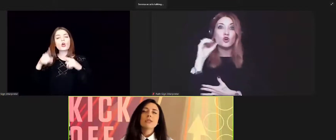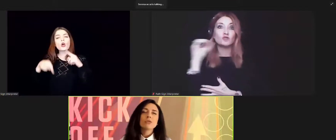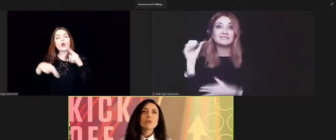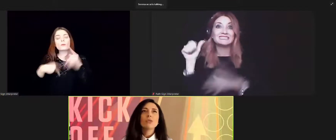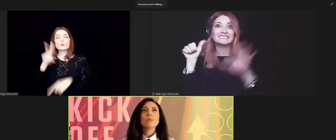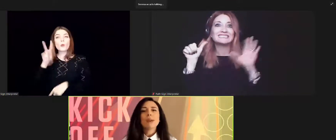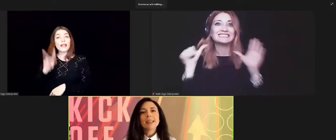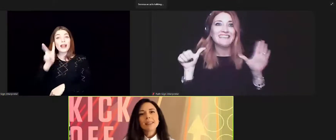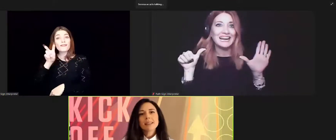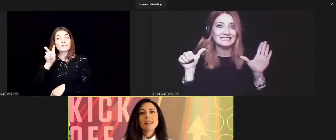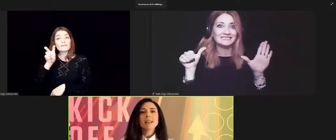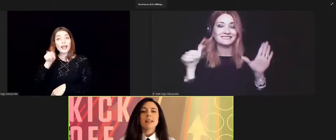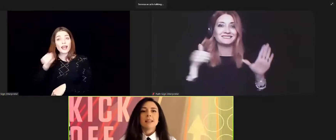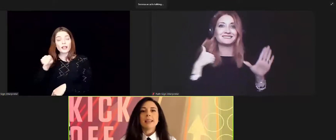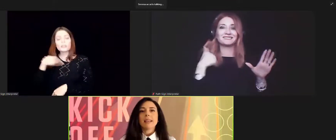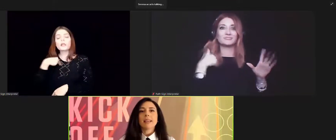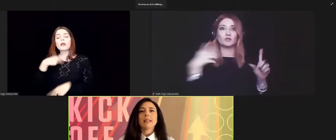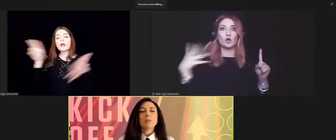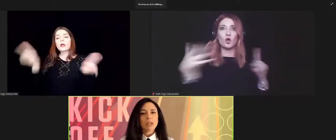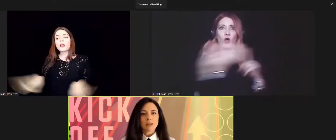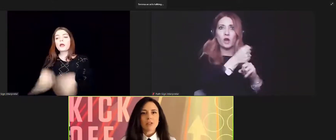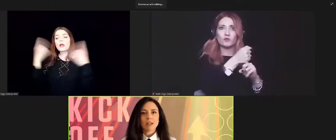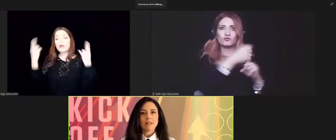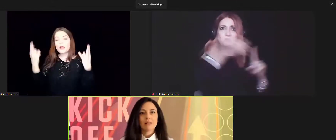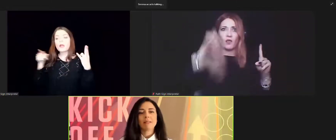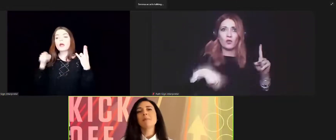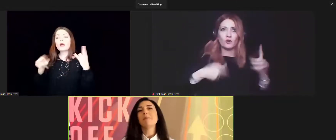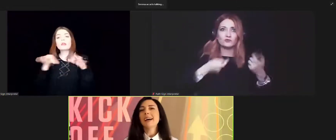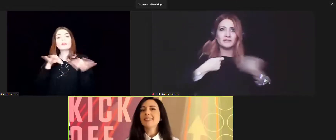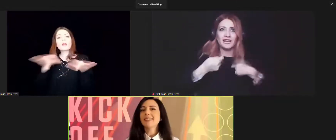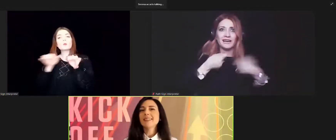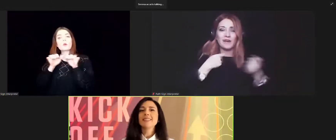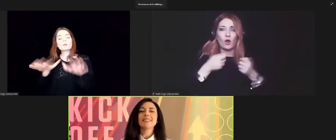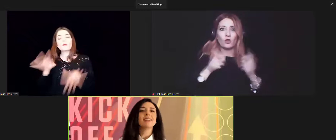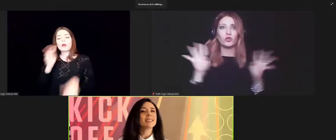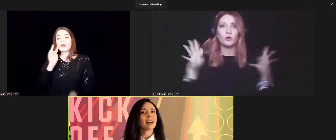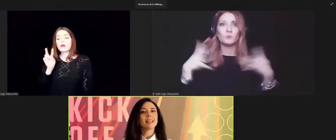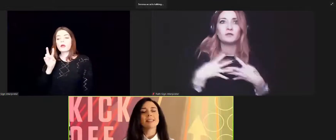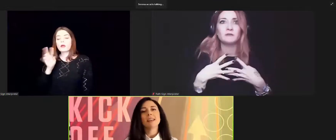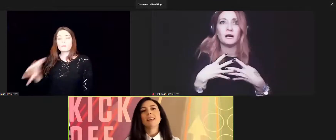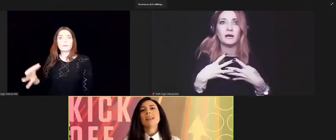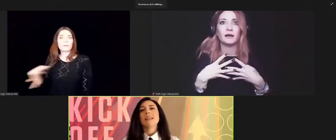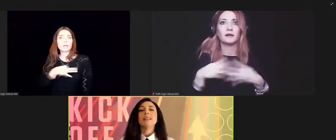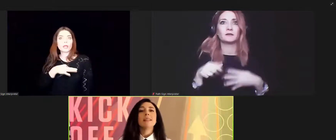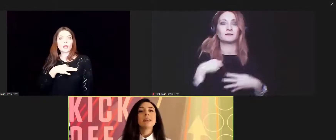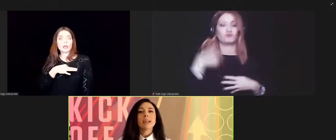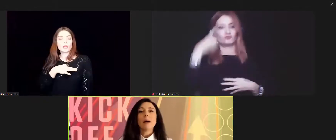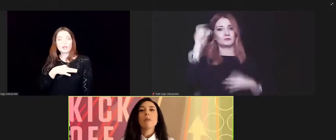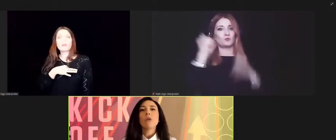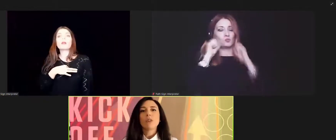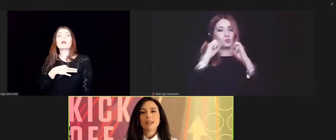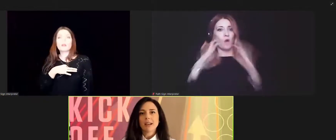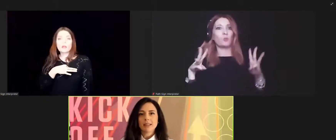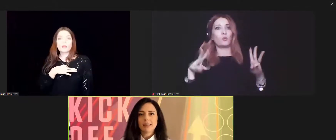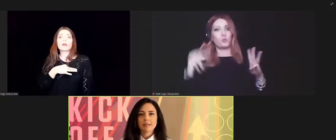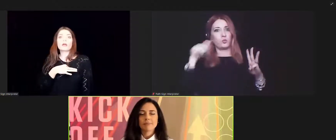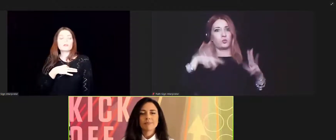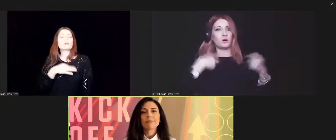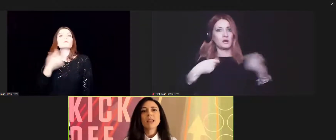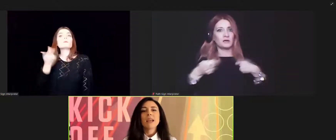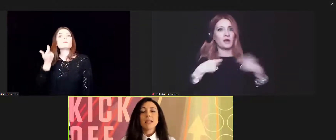I understood immediately the potential, but the results didn't come